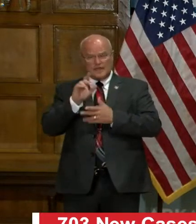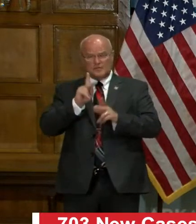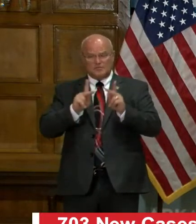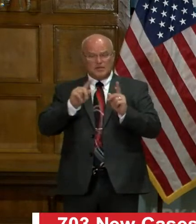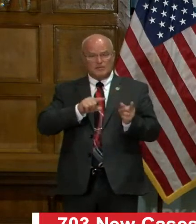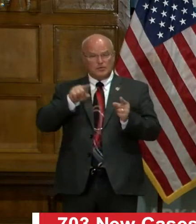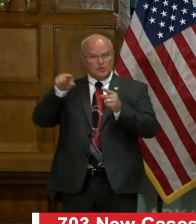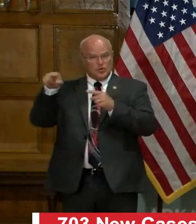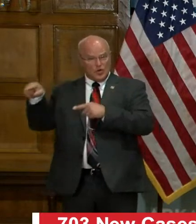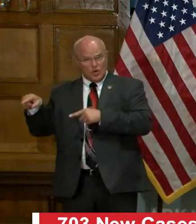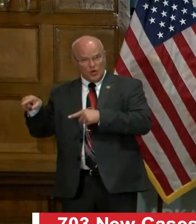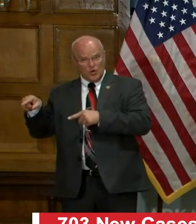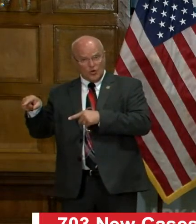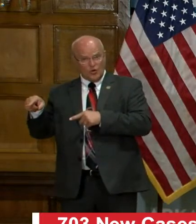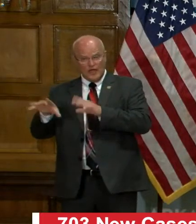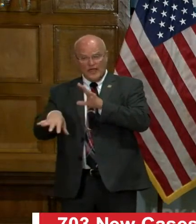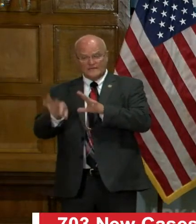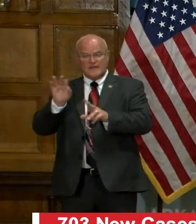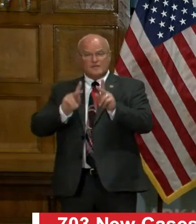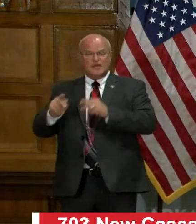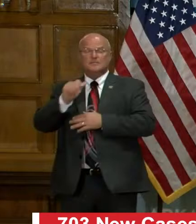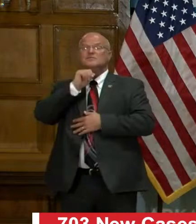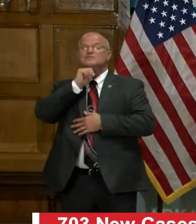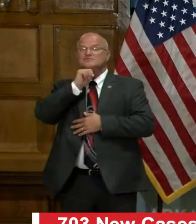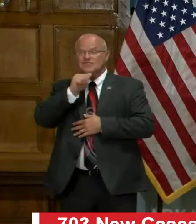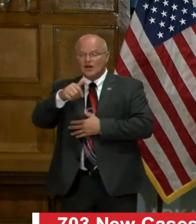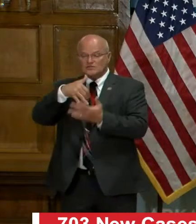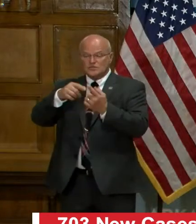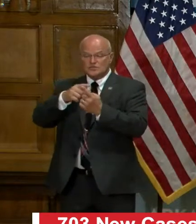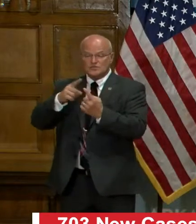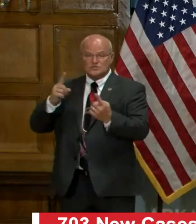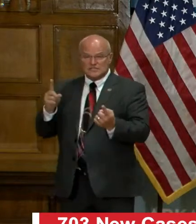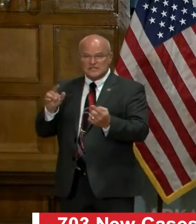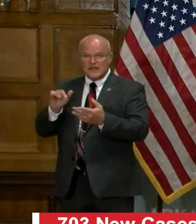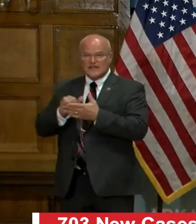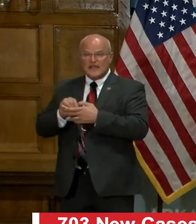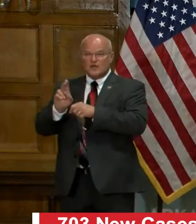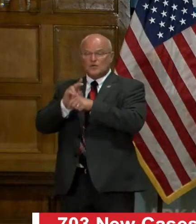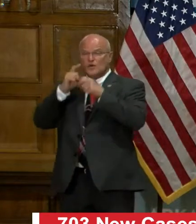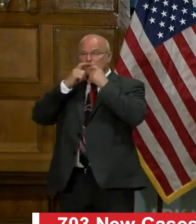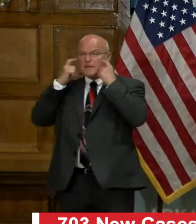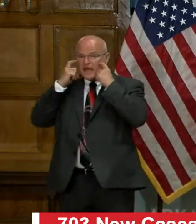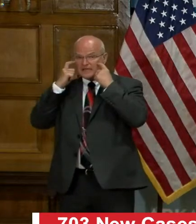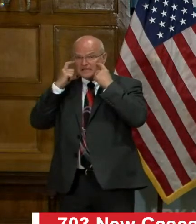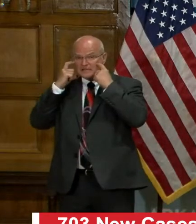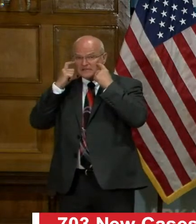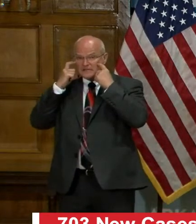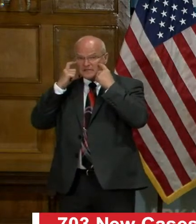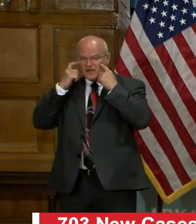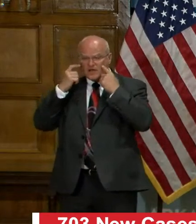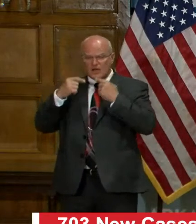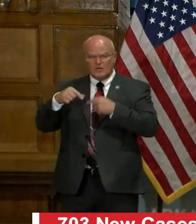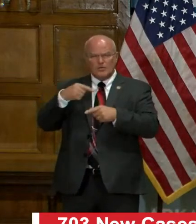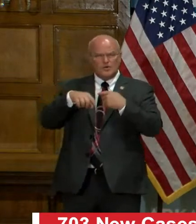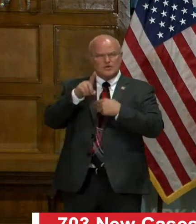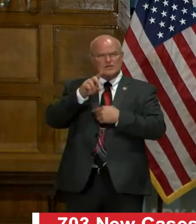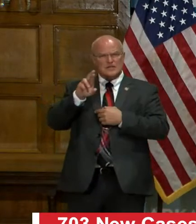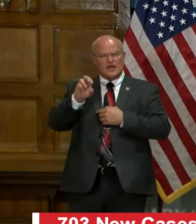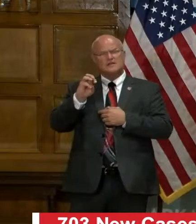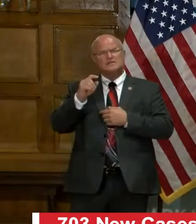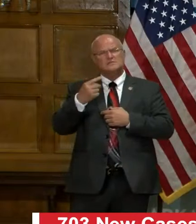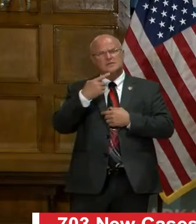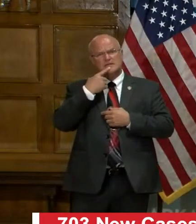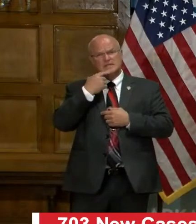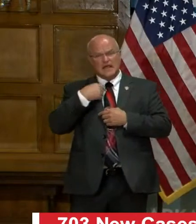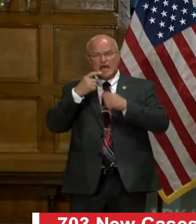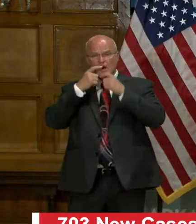Arkansans went there and found people not social distancing that they would wear masks. But if I go back to what Dr. Smith said, that